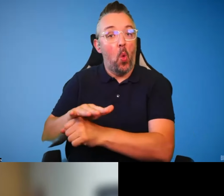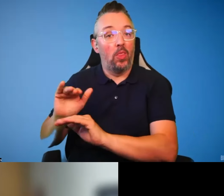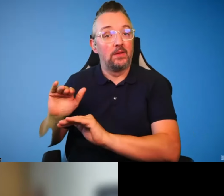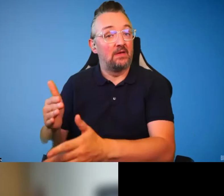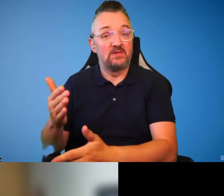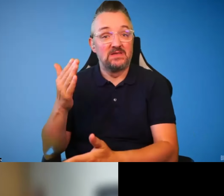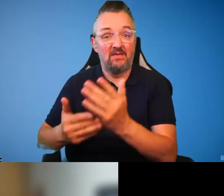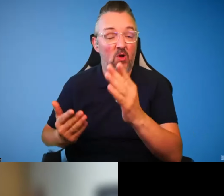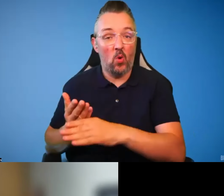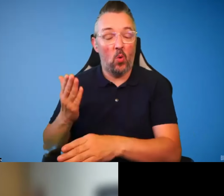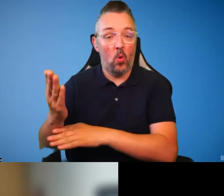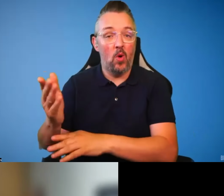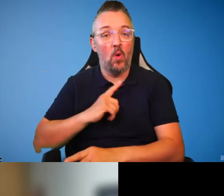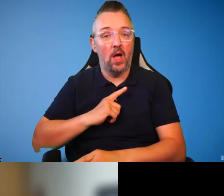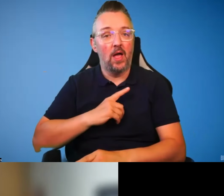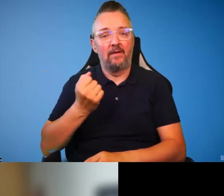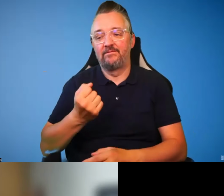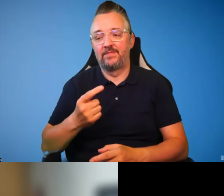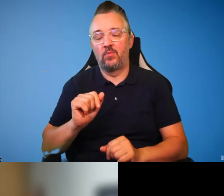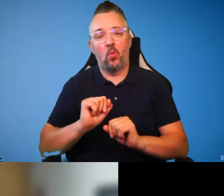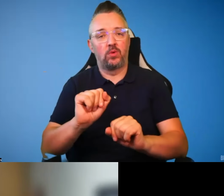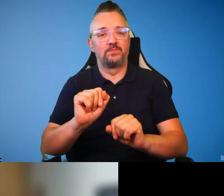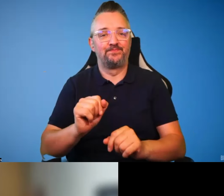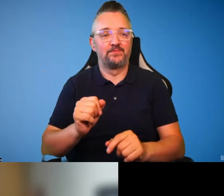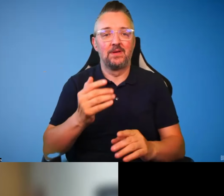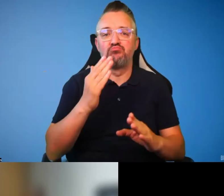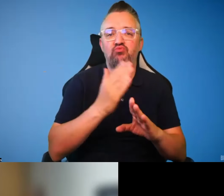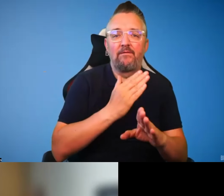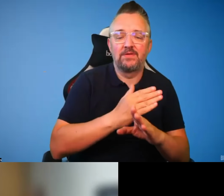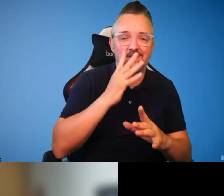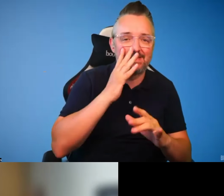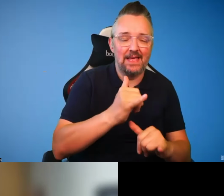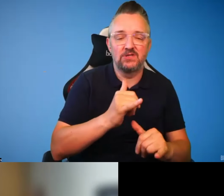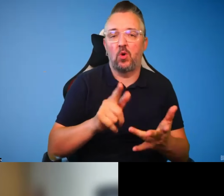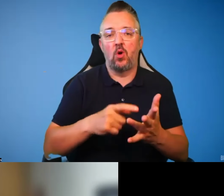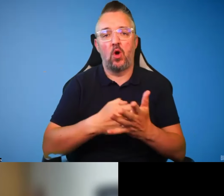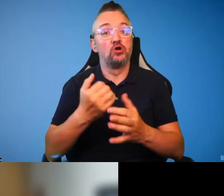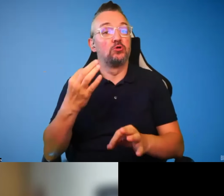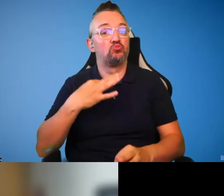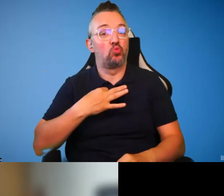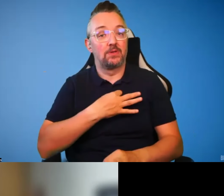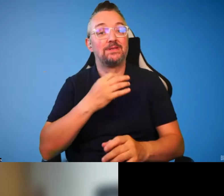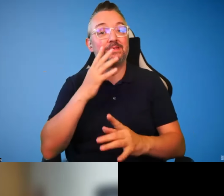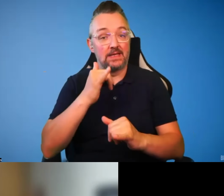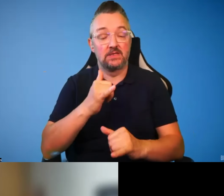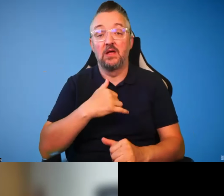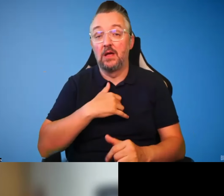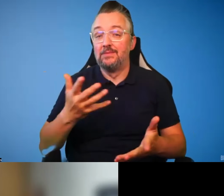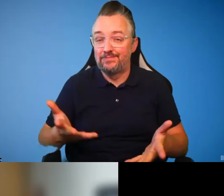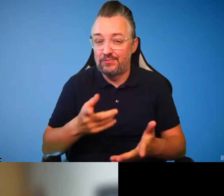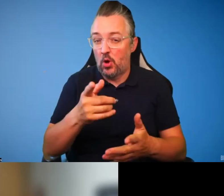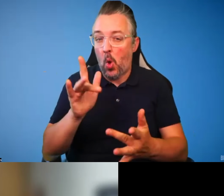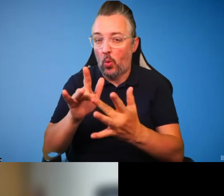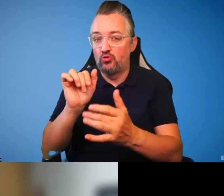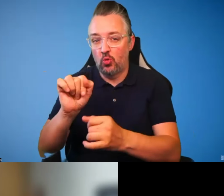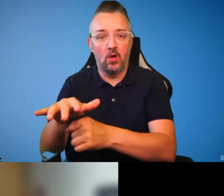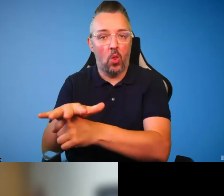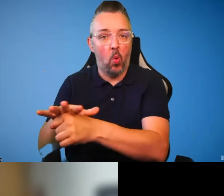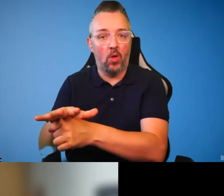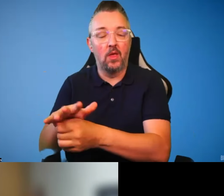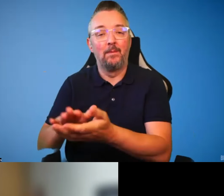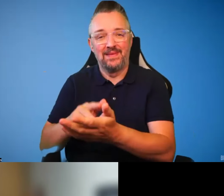maybe accessed testing in other ways through your GP or private providers or third sector, then I would urge you to contact your local service so that they can assess